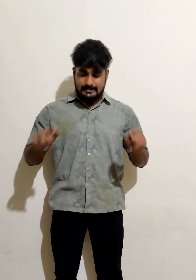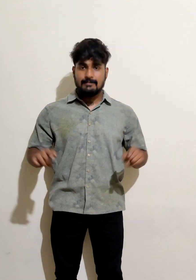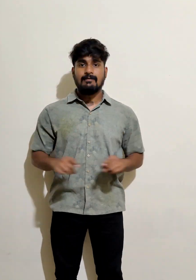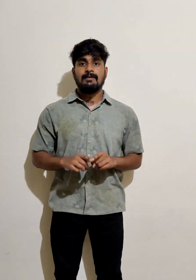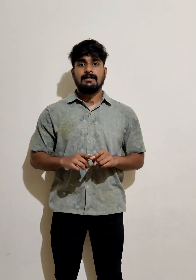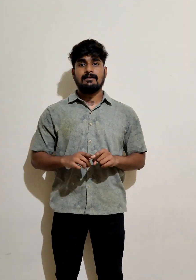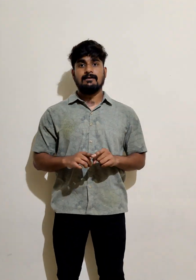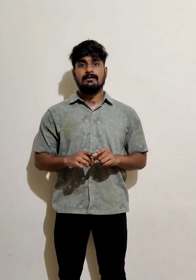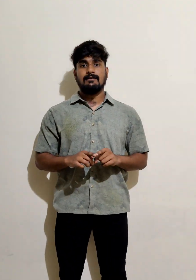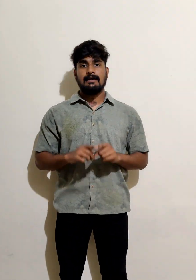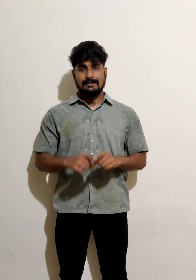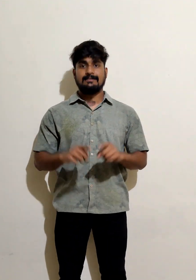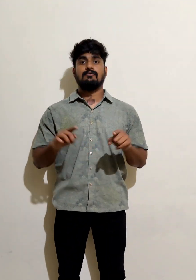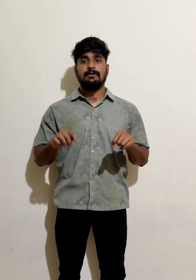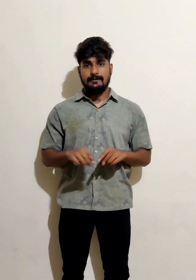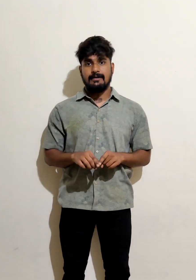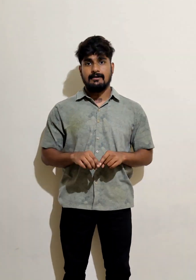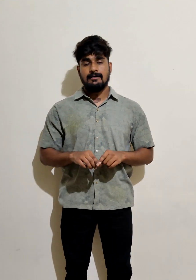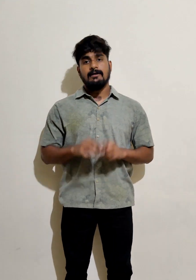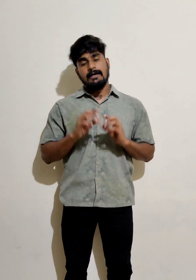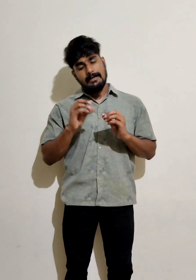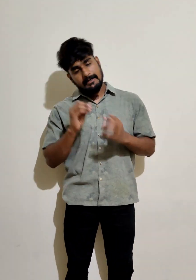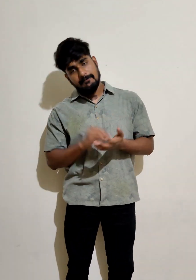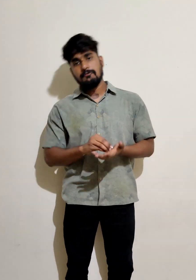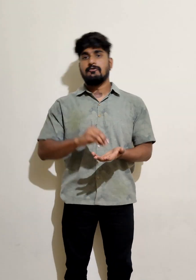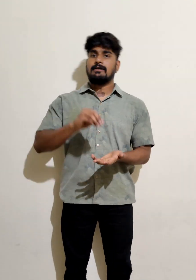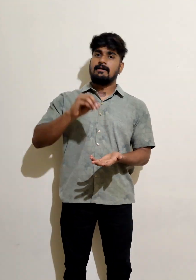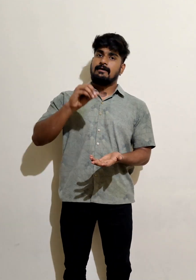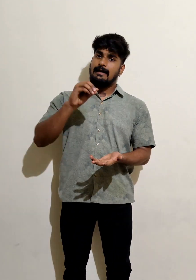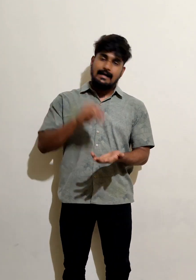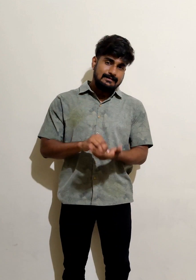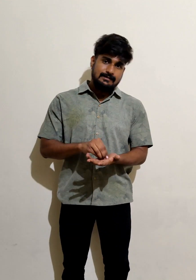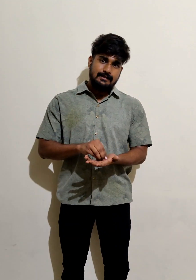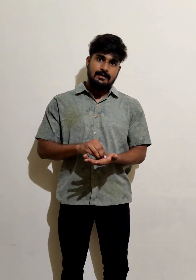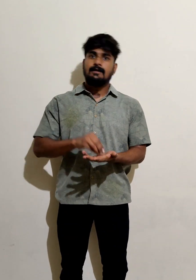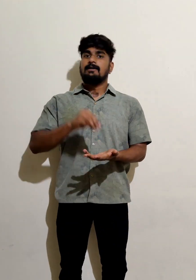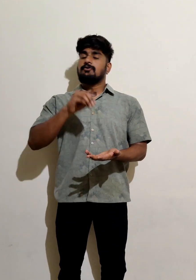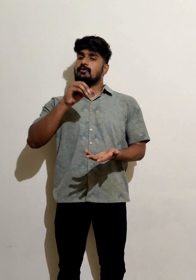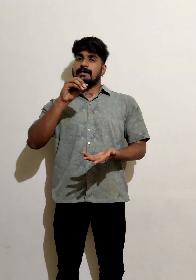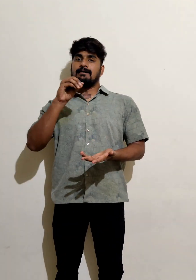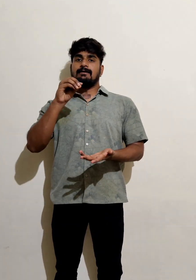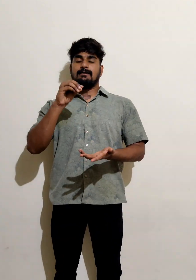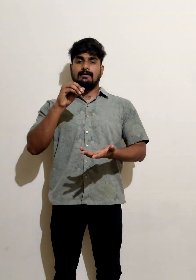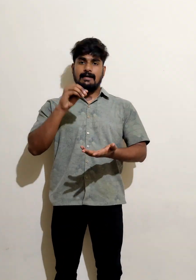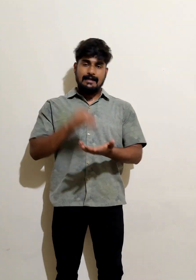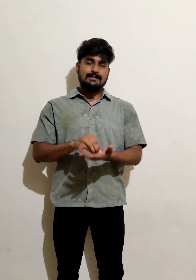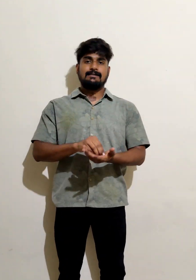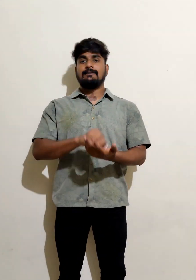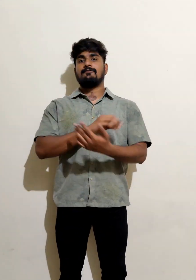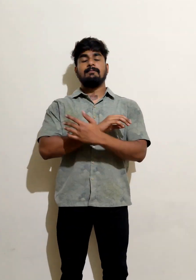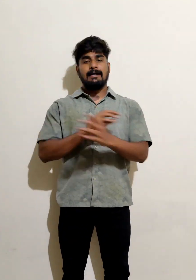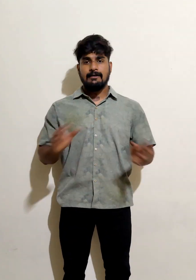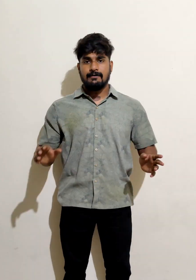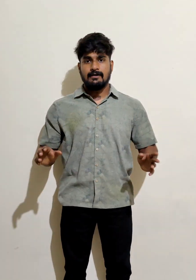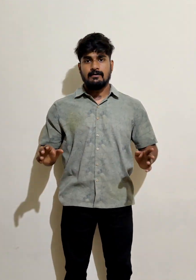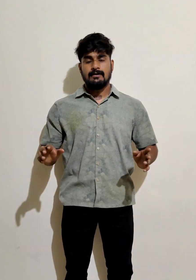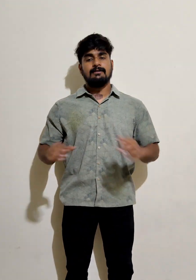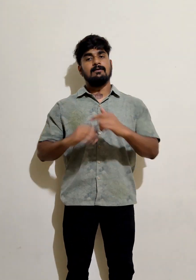is the public access modifier. And if you wanna access it, you can access it from anywhere in